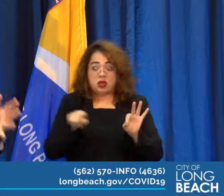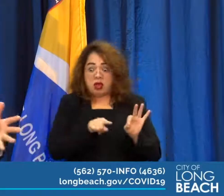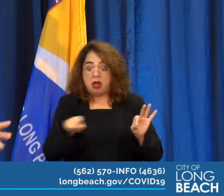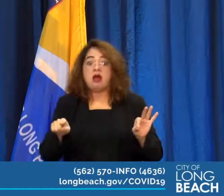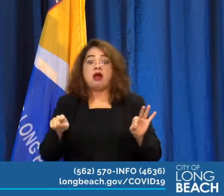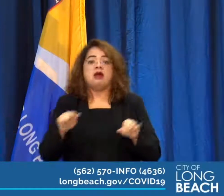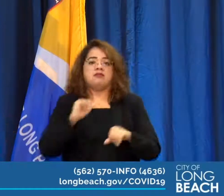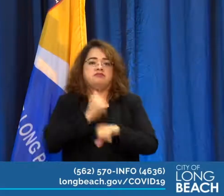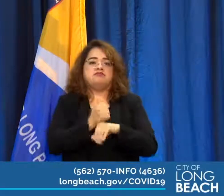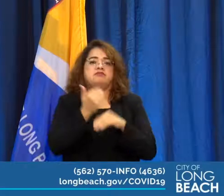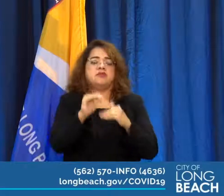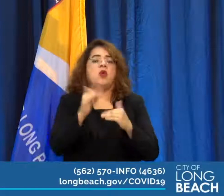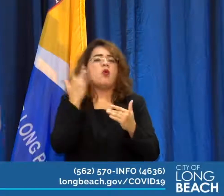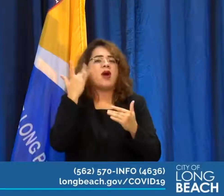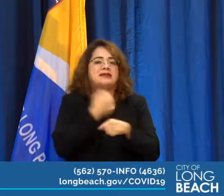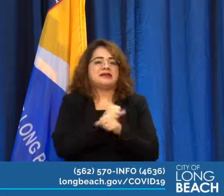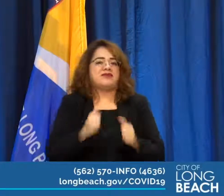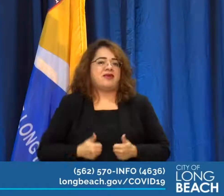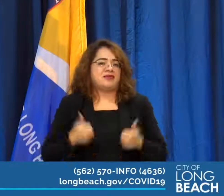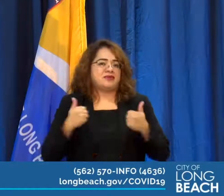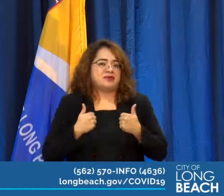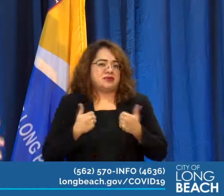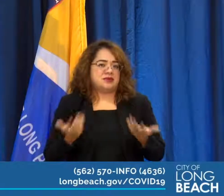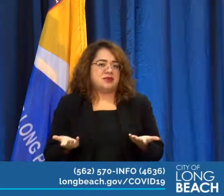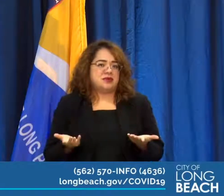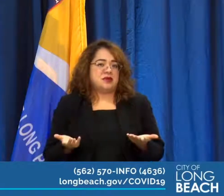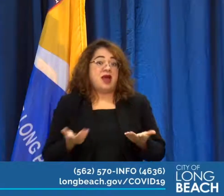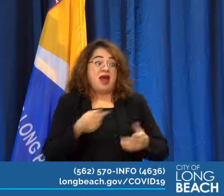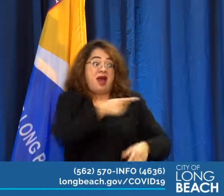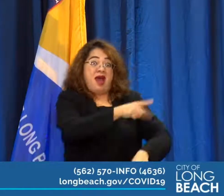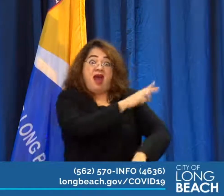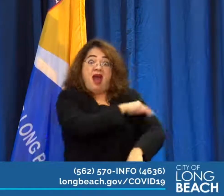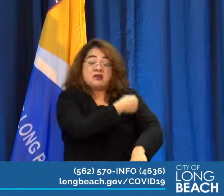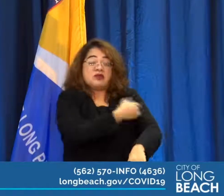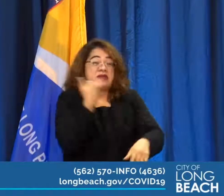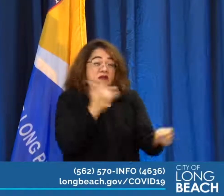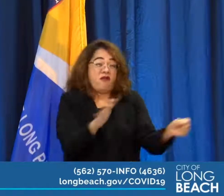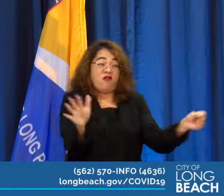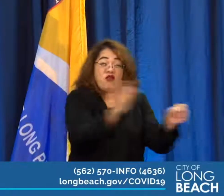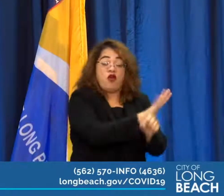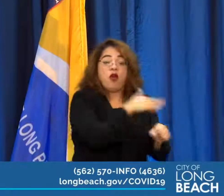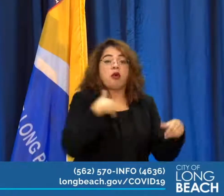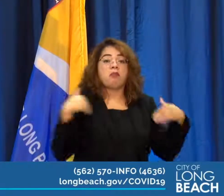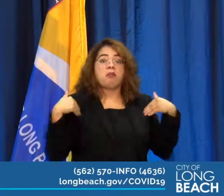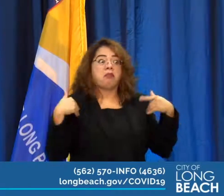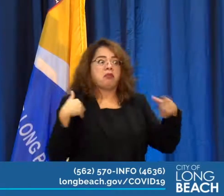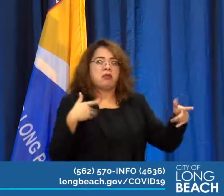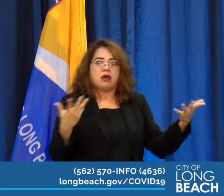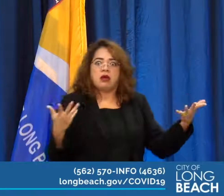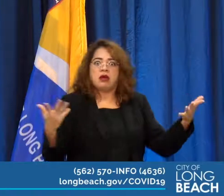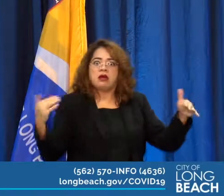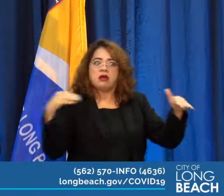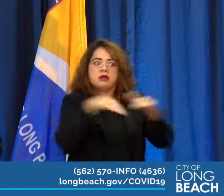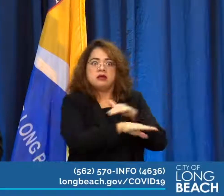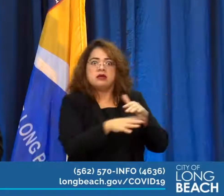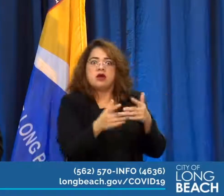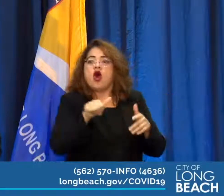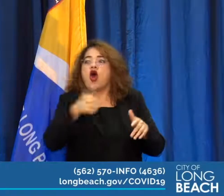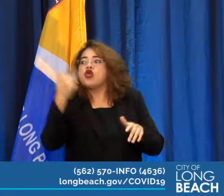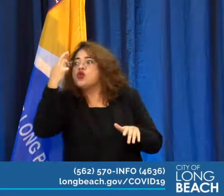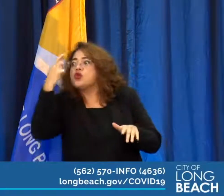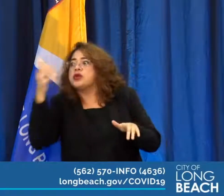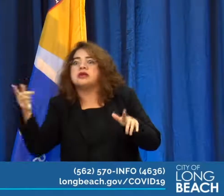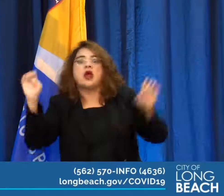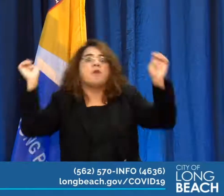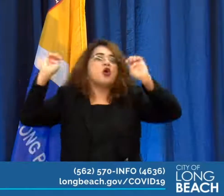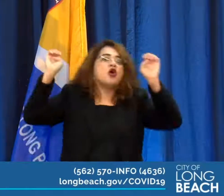keep our hospitals at a point where they can actually intake new patients. And we are preparing right now, obviously, for